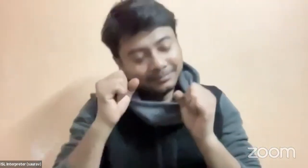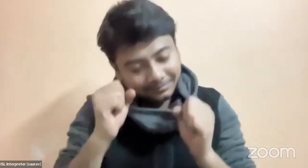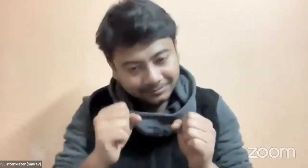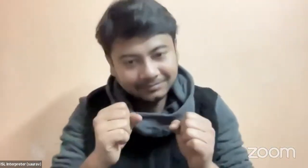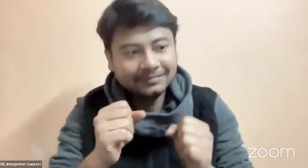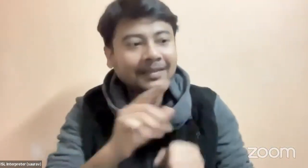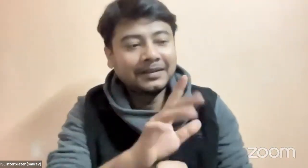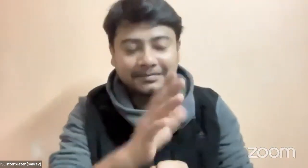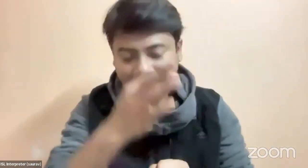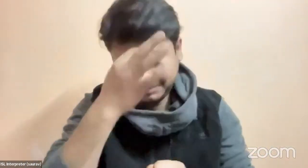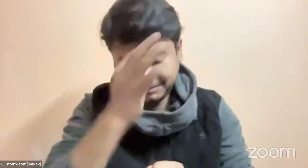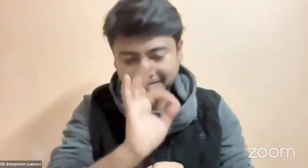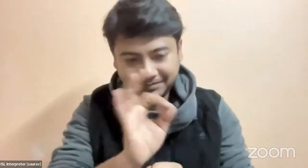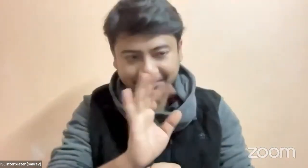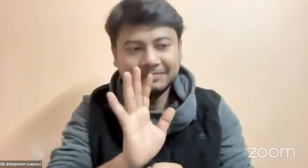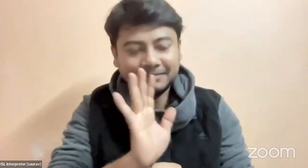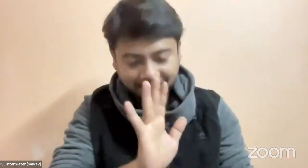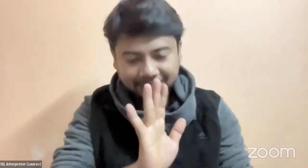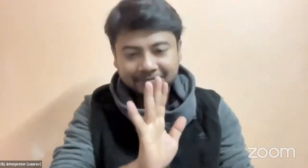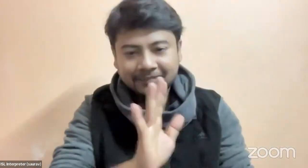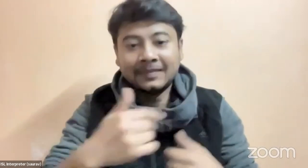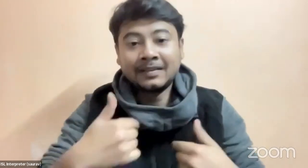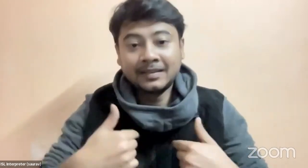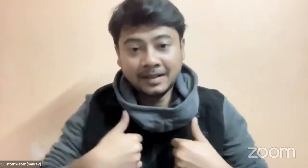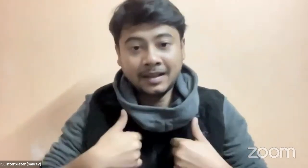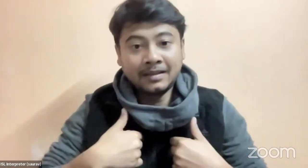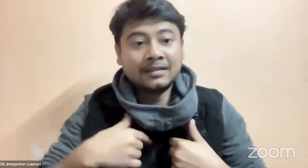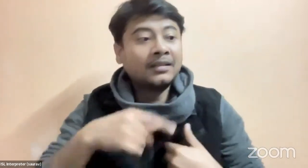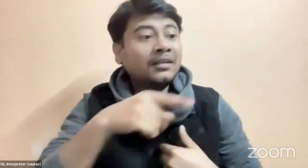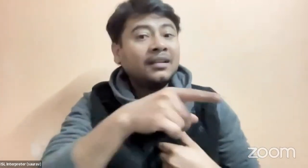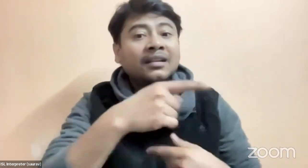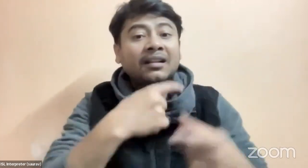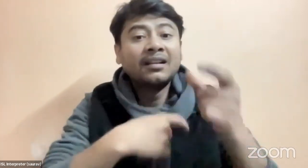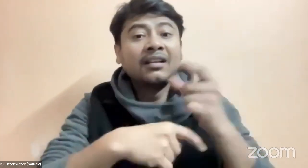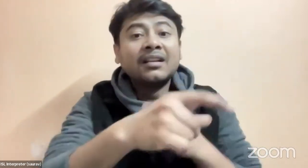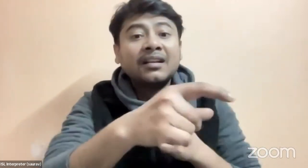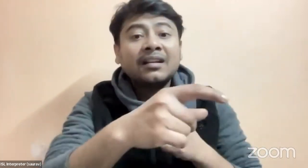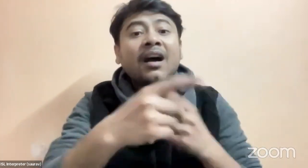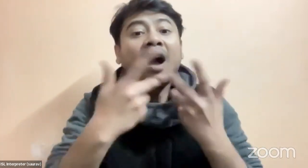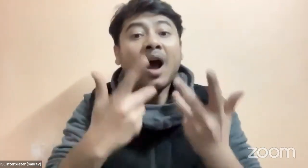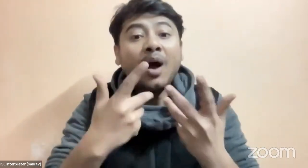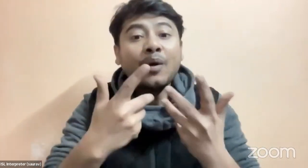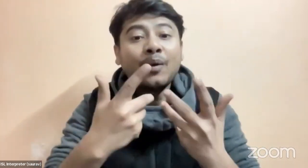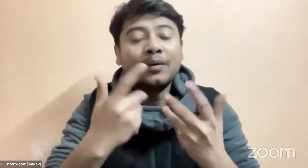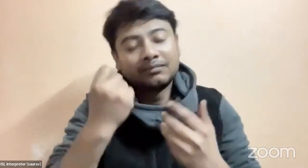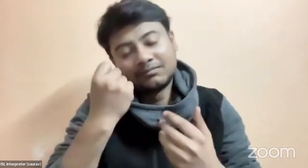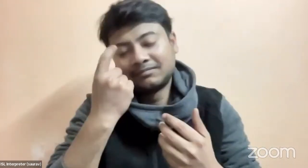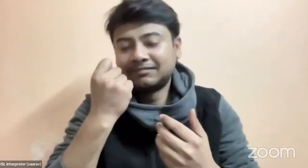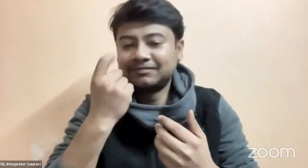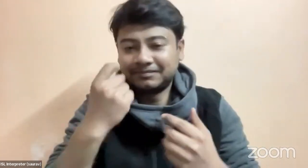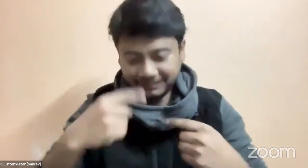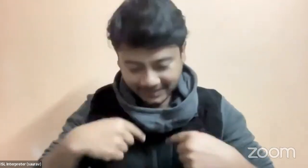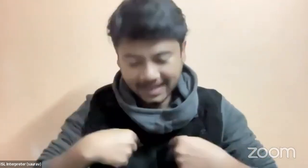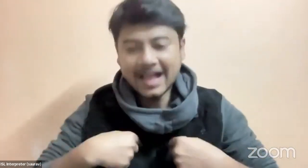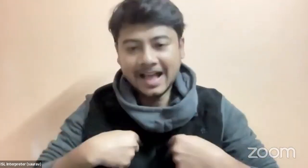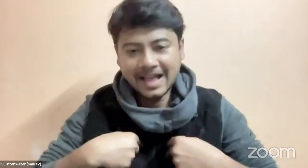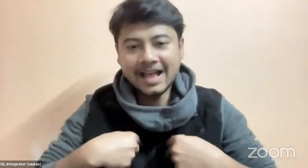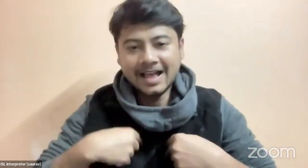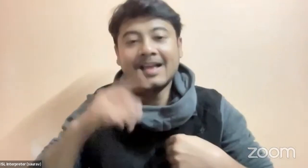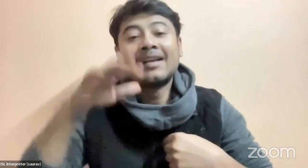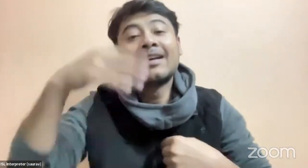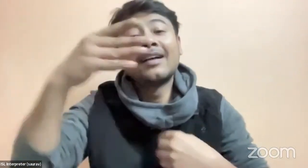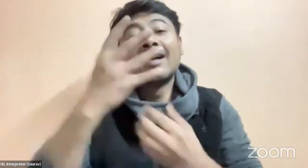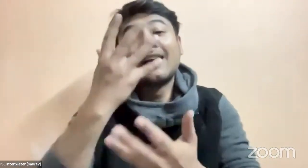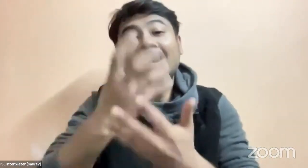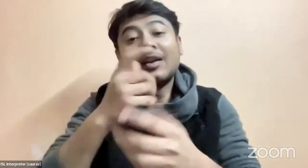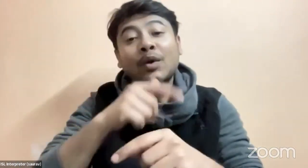come myself personally, but I will carry the heart, the and mood, and the color,